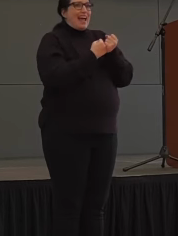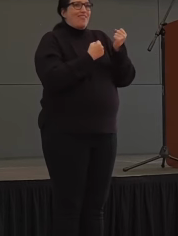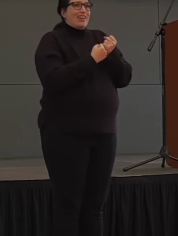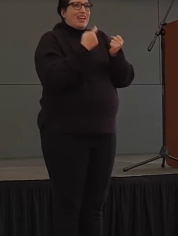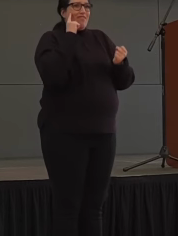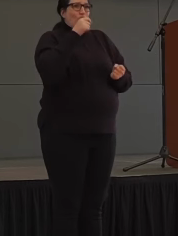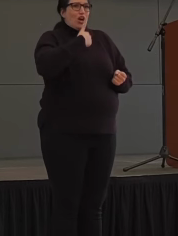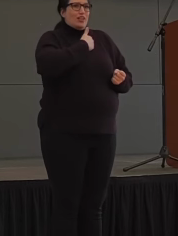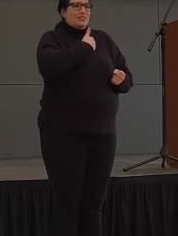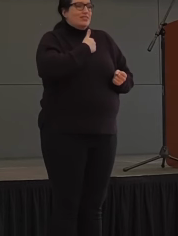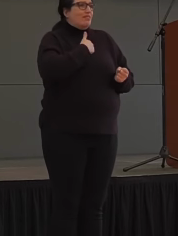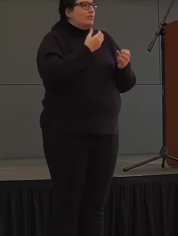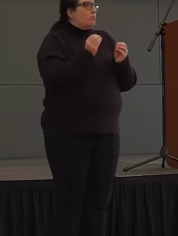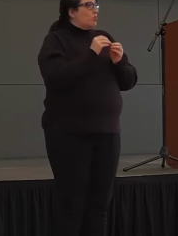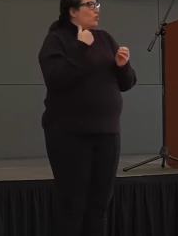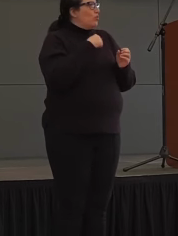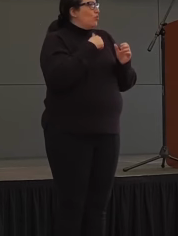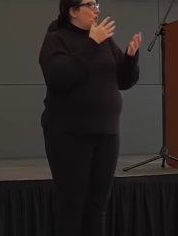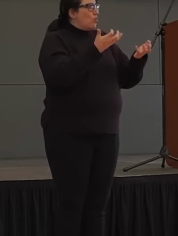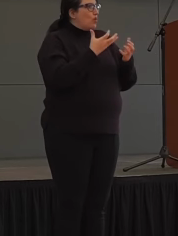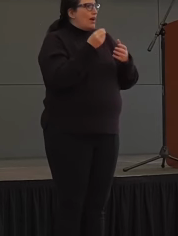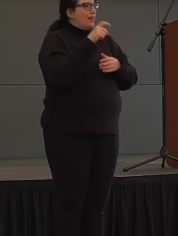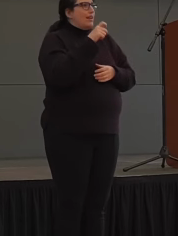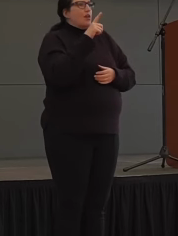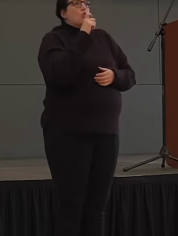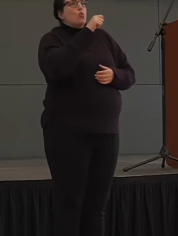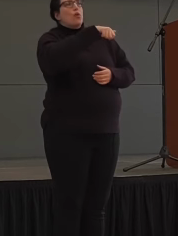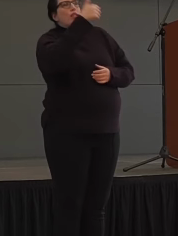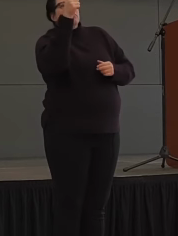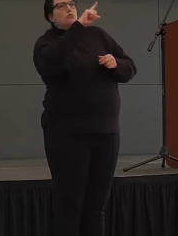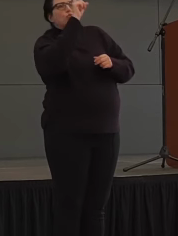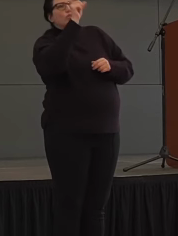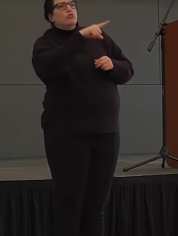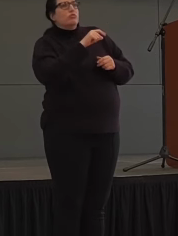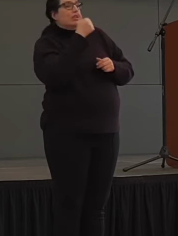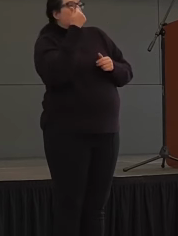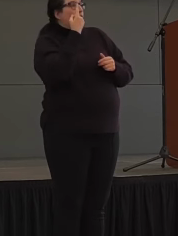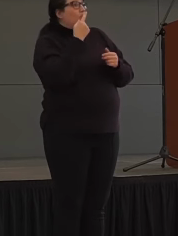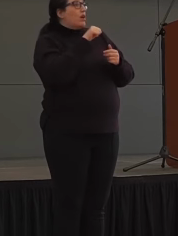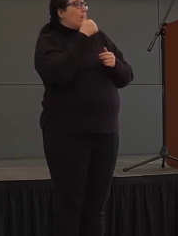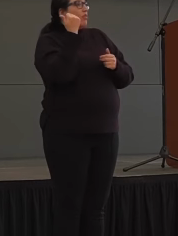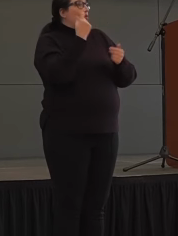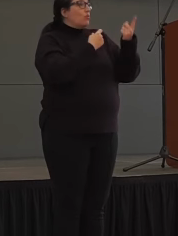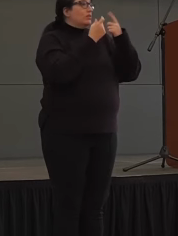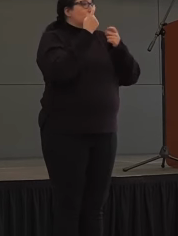for. So, how about another question?